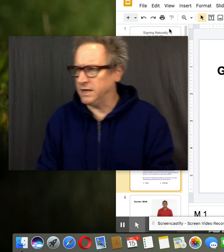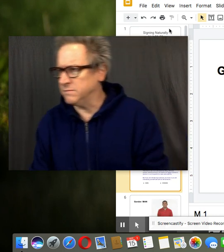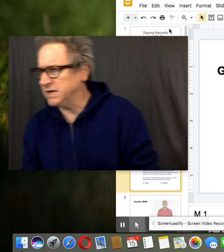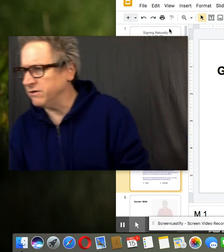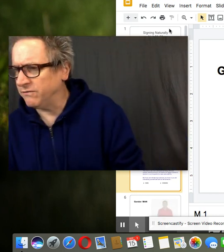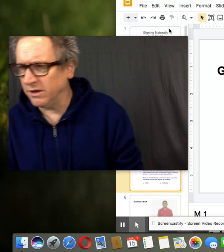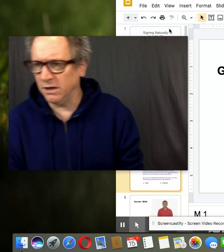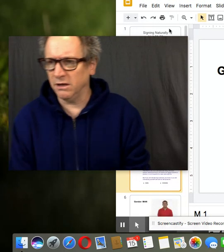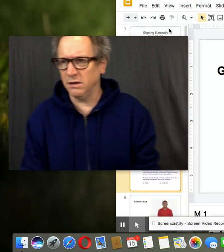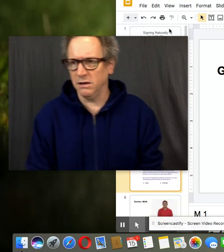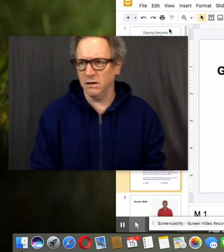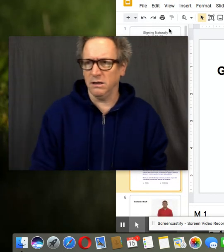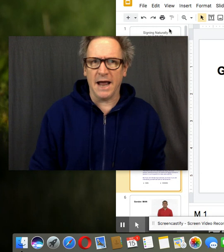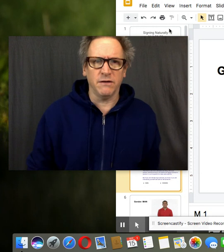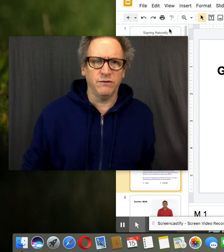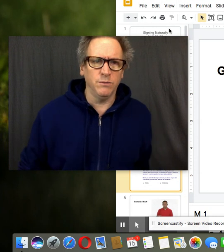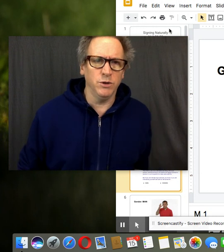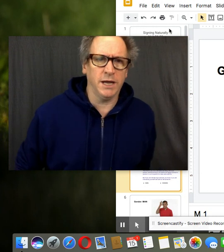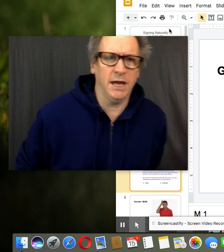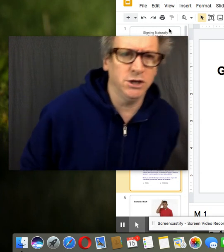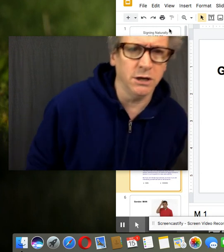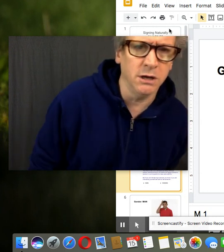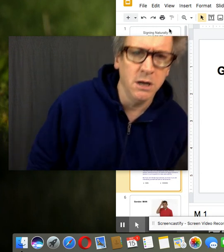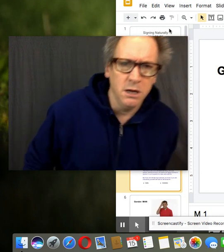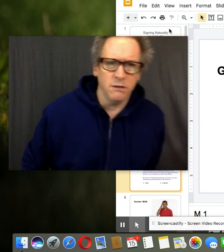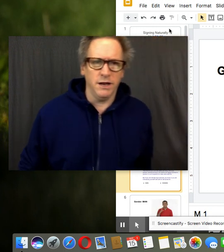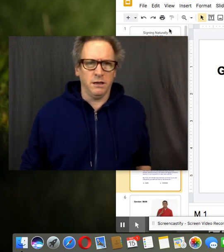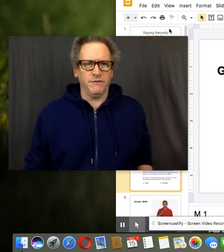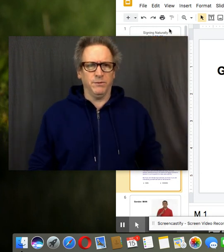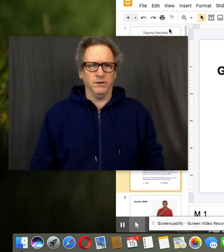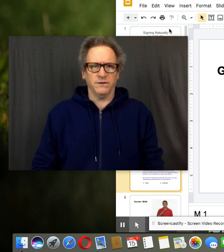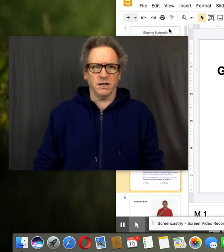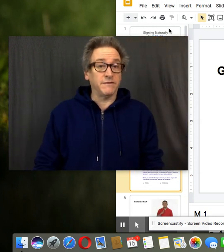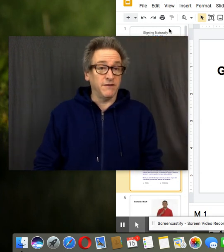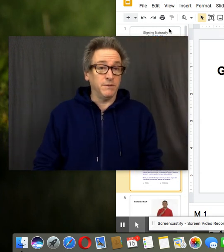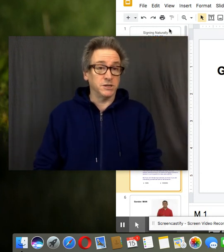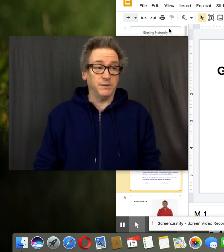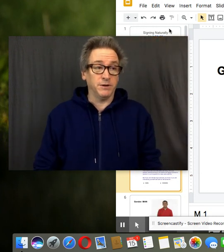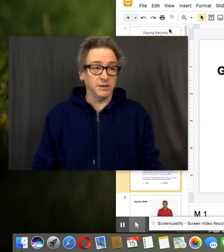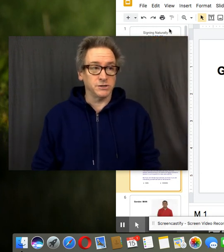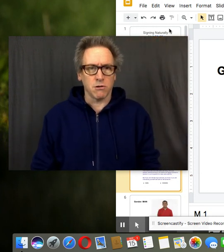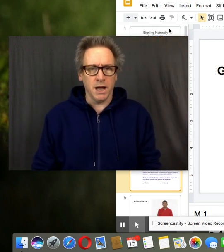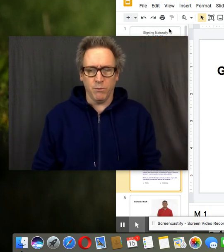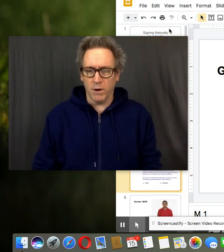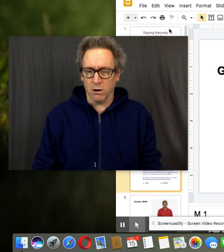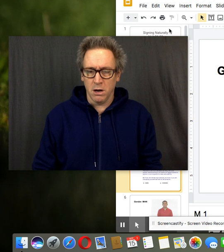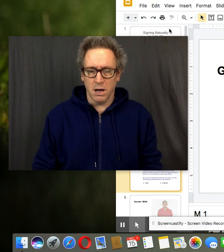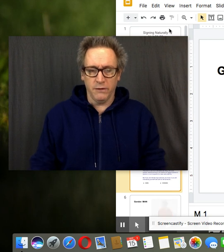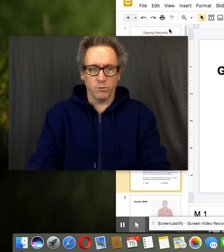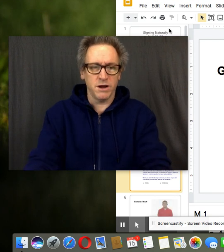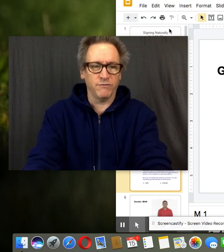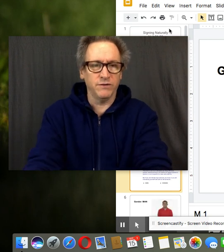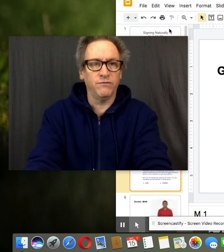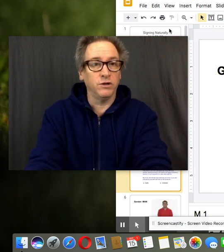It comes out of the lack of communication that a lot of deaf people experienced growing up, where